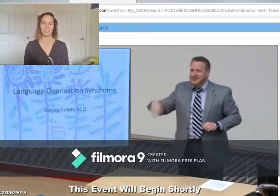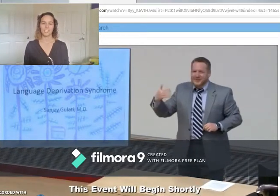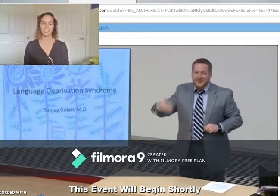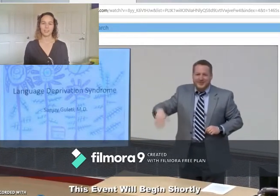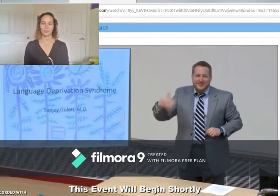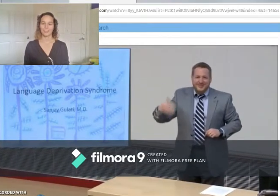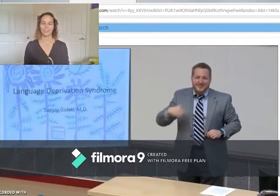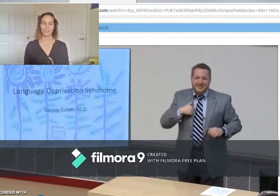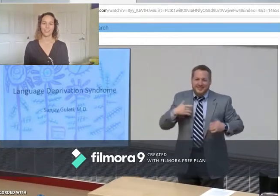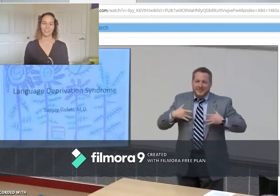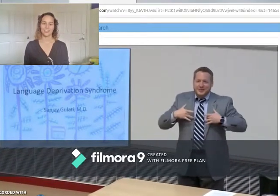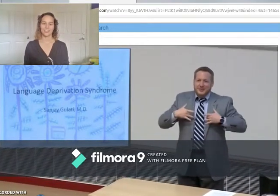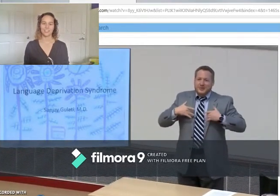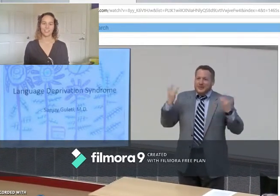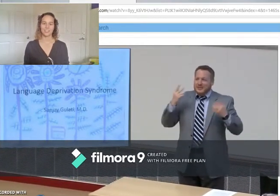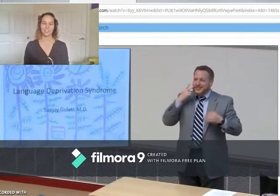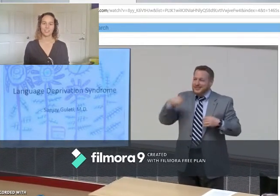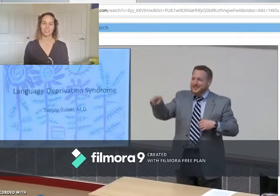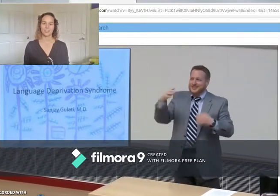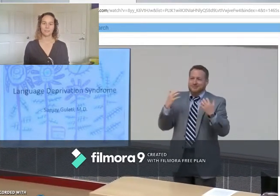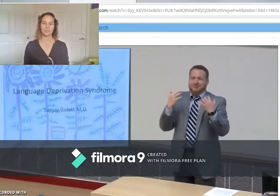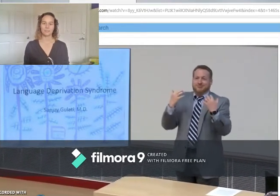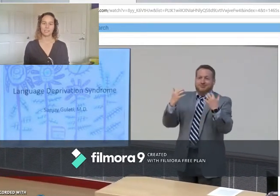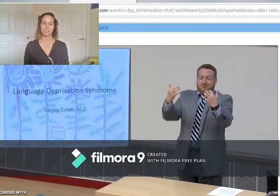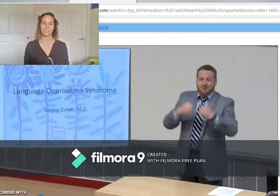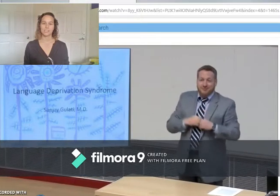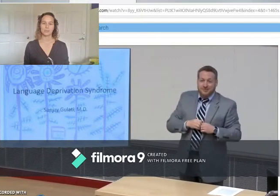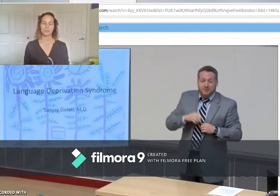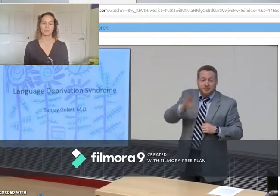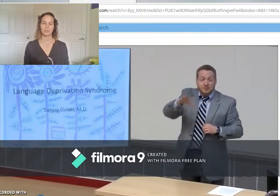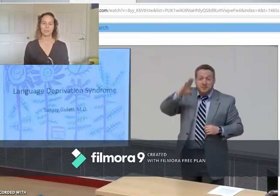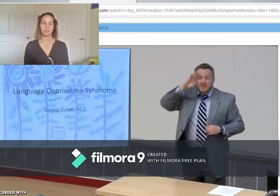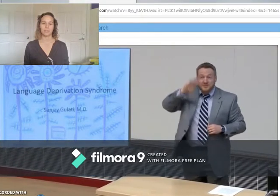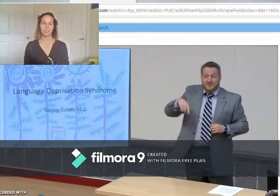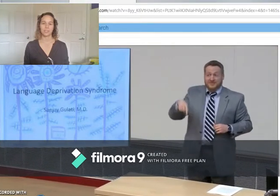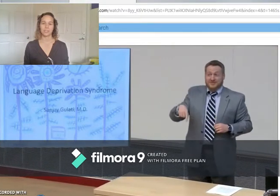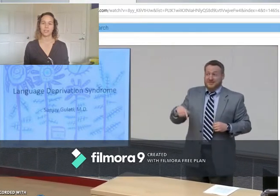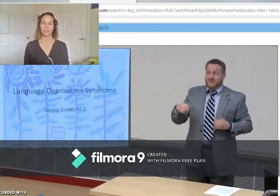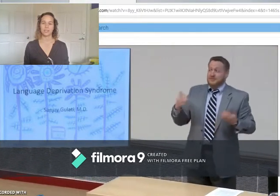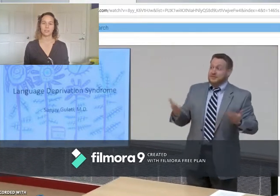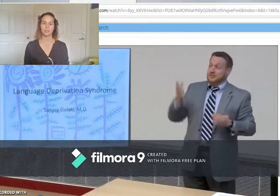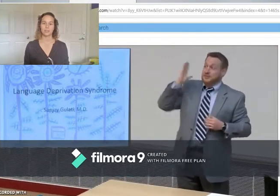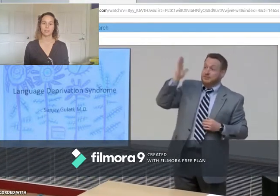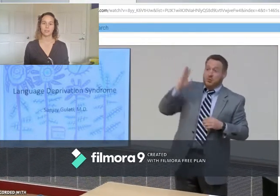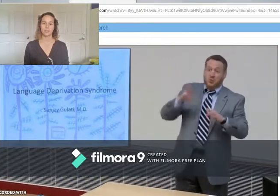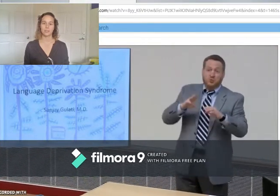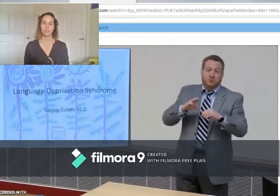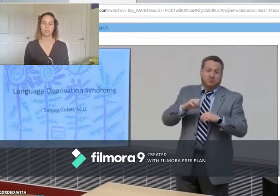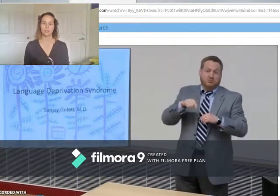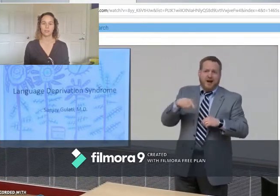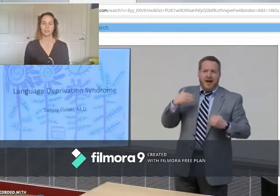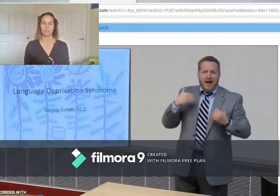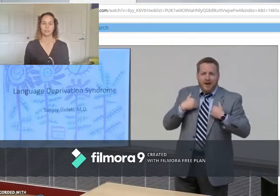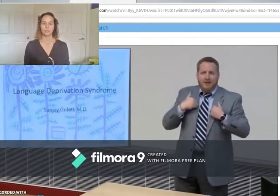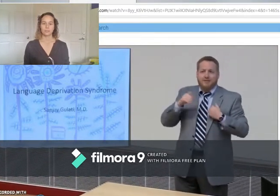Hello, everybody. Wow. I'm thrilled to see so many people here for the event tonight.